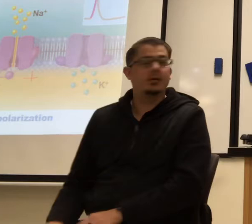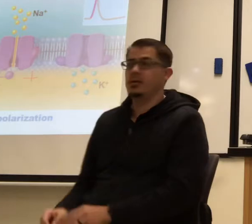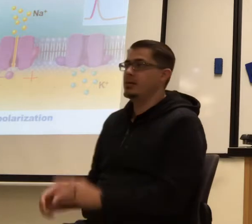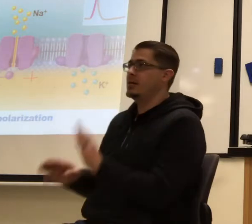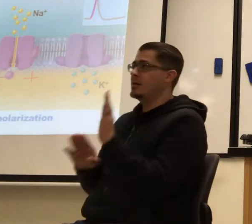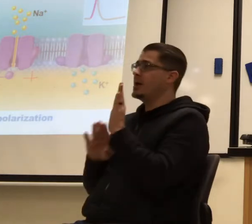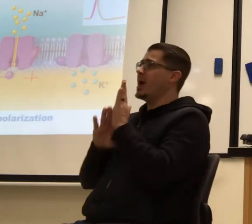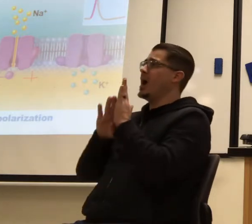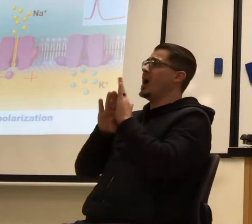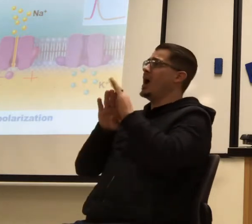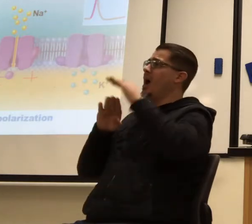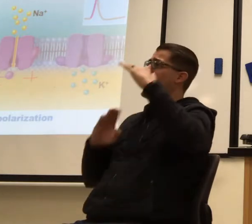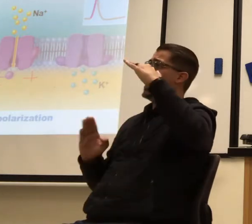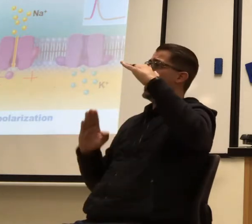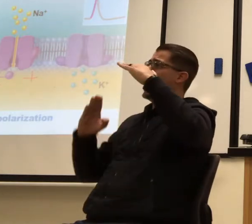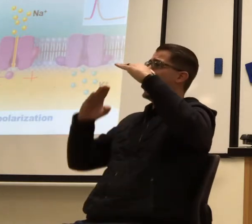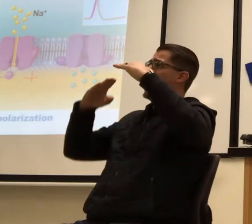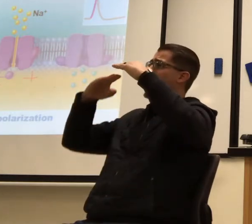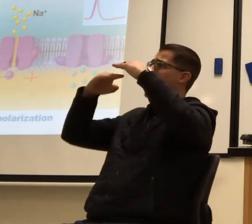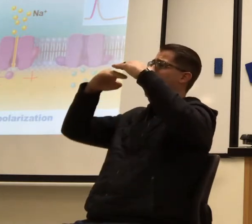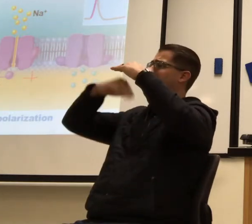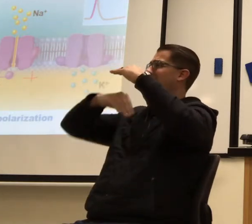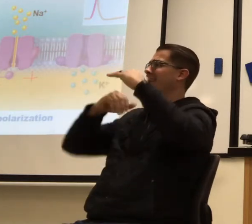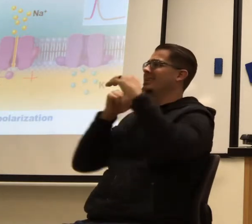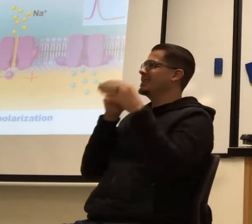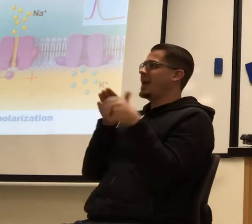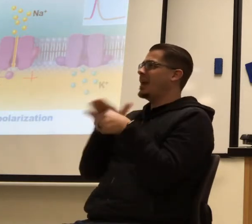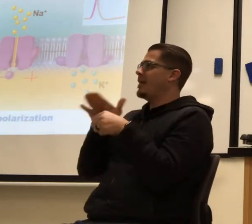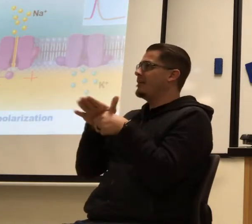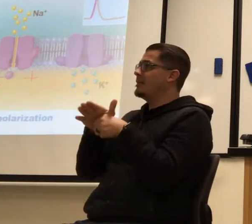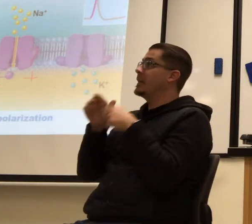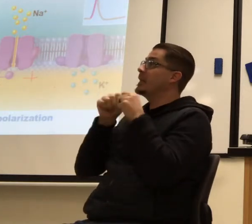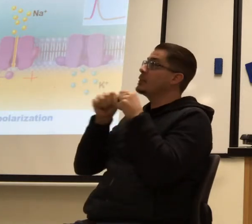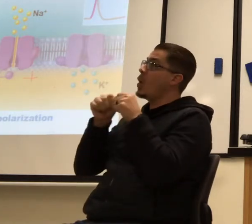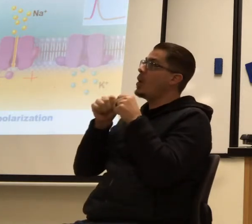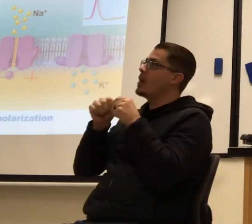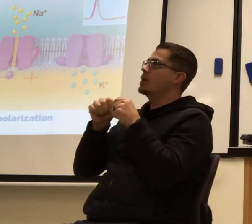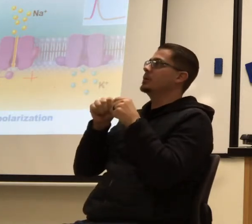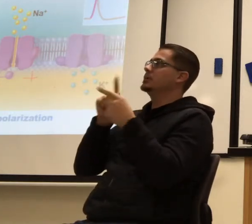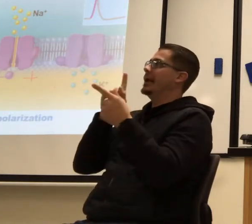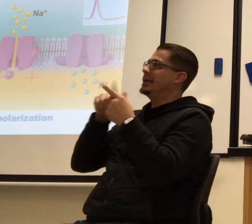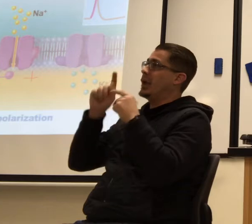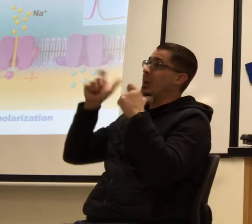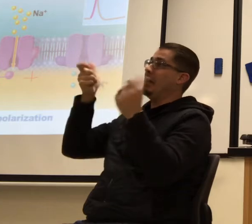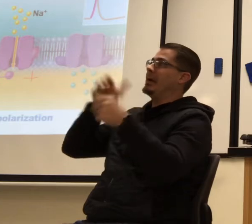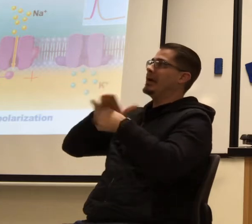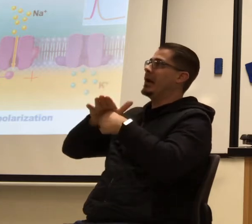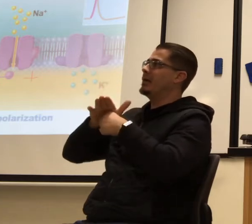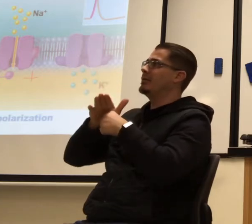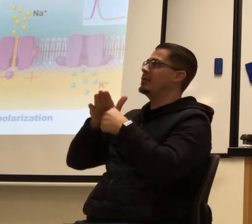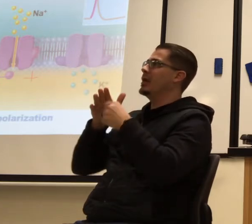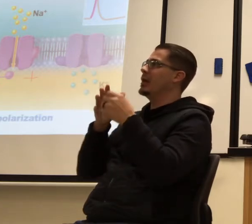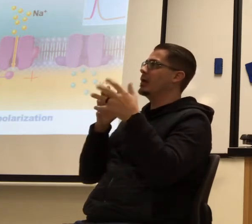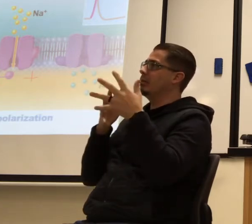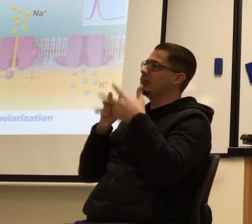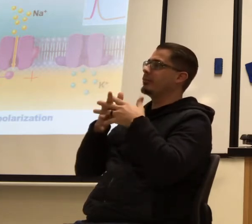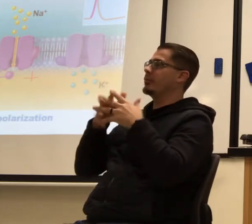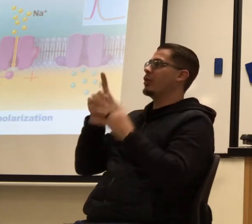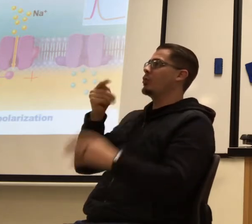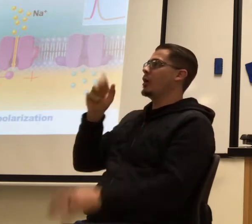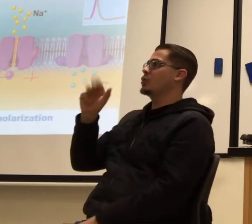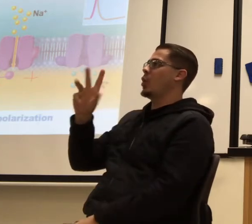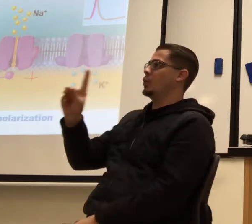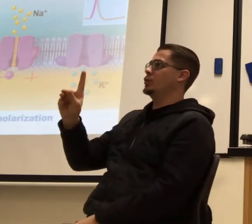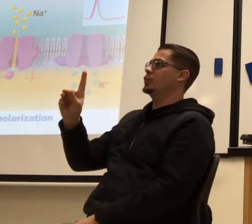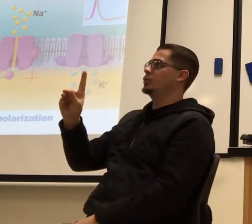Yeah, no, not quite. Okay, so you just have to keep going until it's a big enough stimulus to reach threshold. It's enough positive